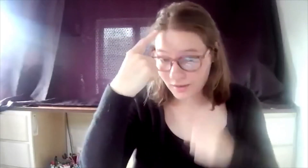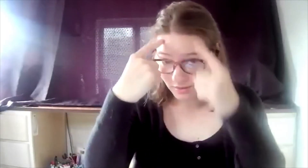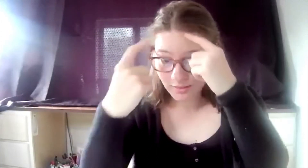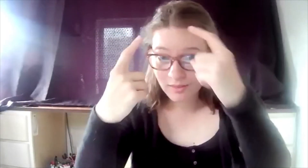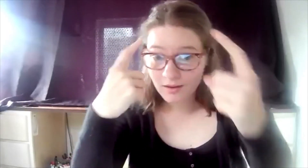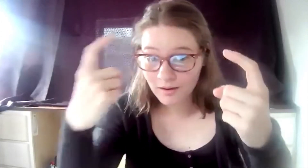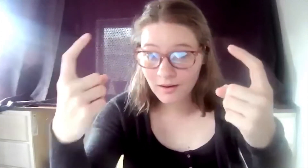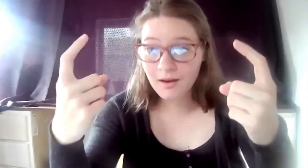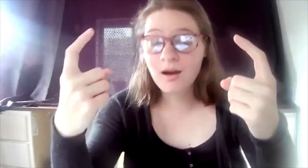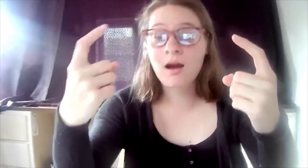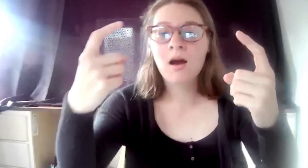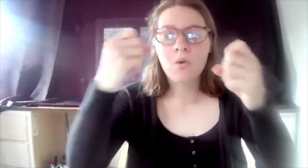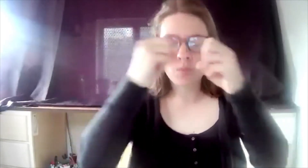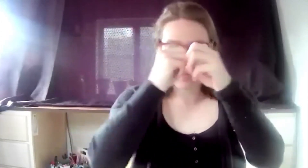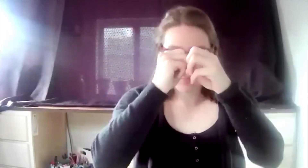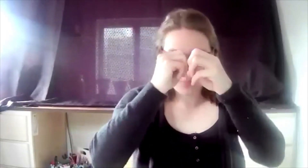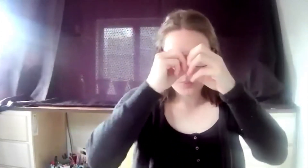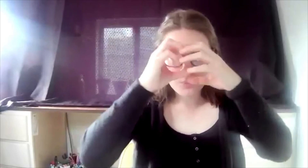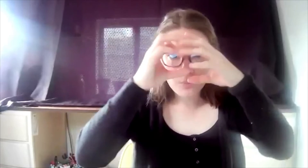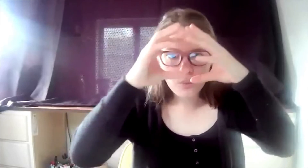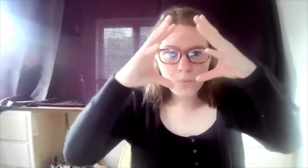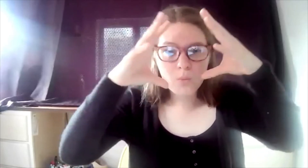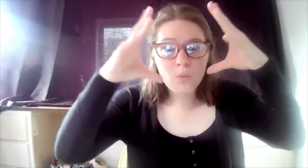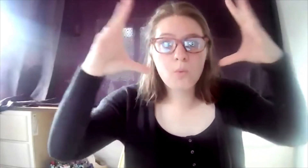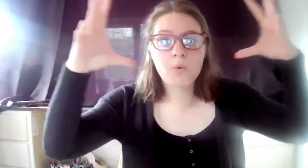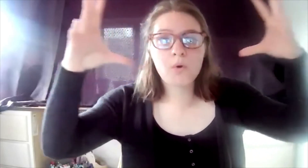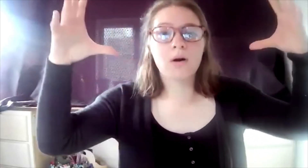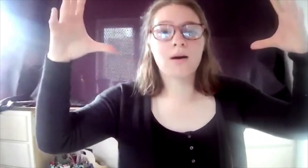and the dream that you dare to,